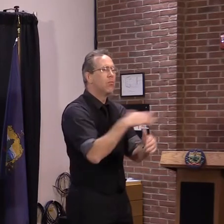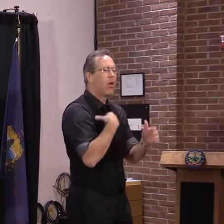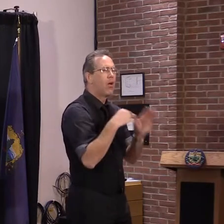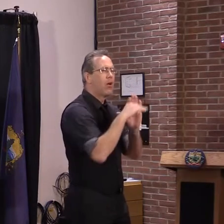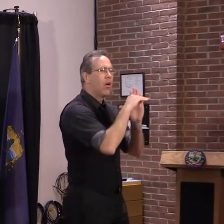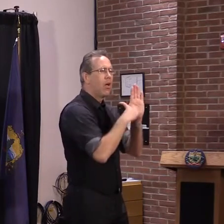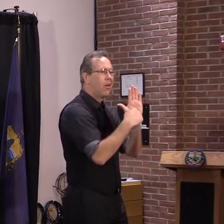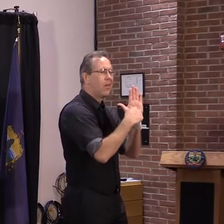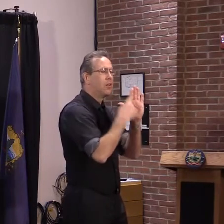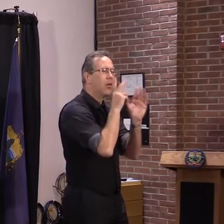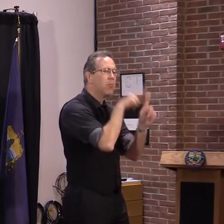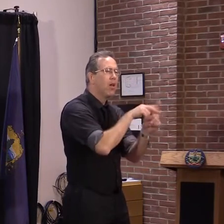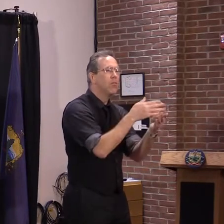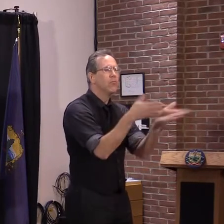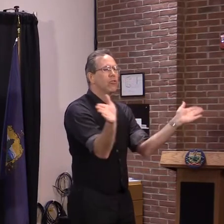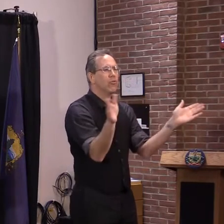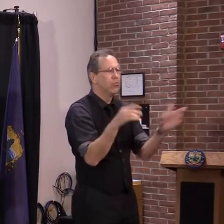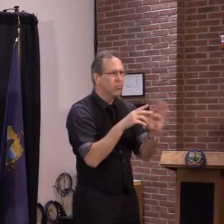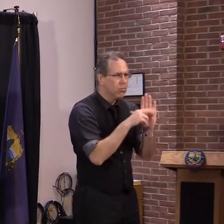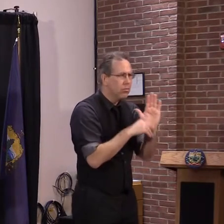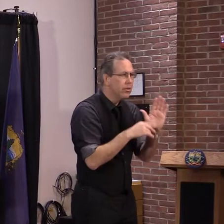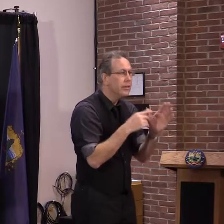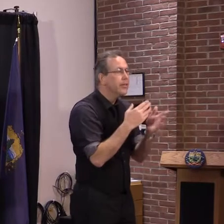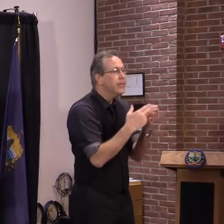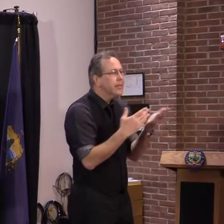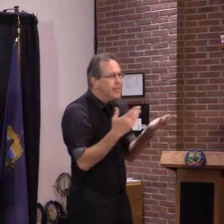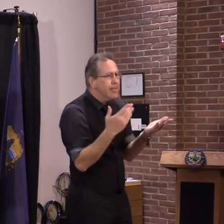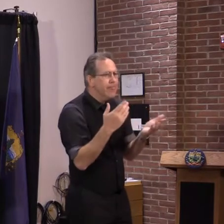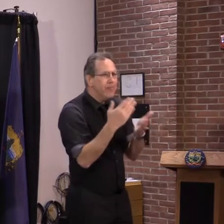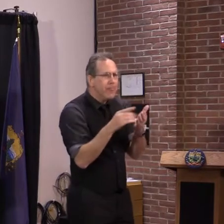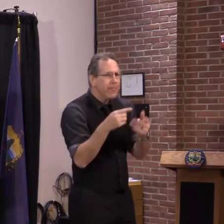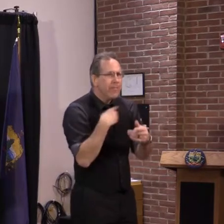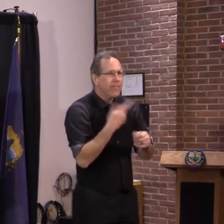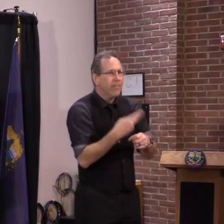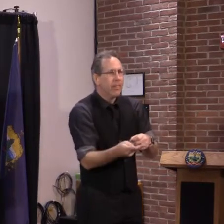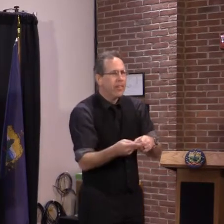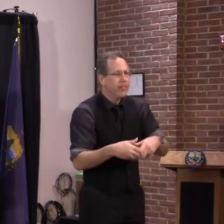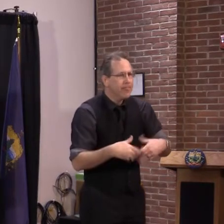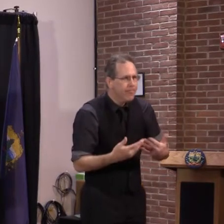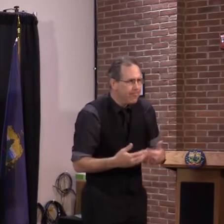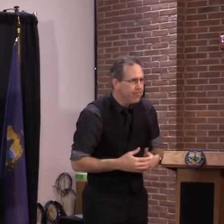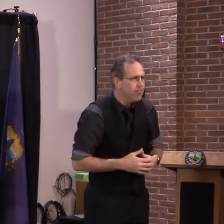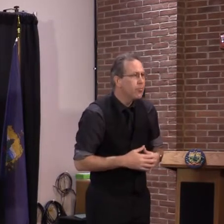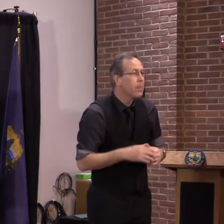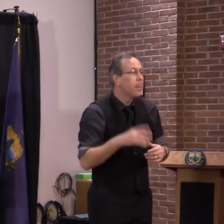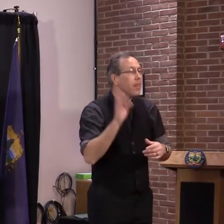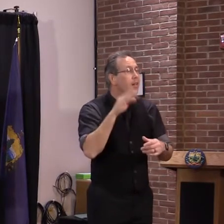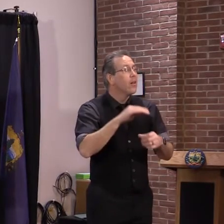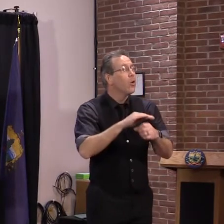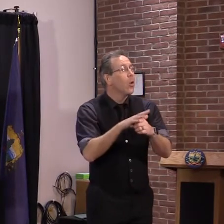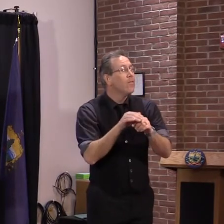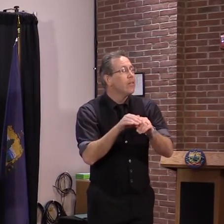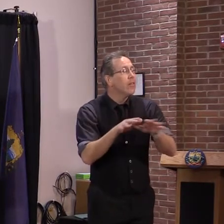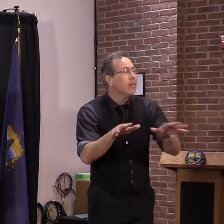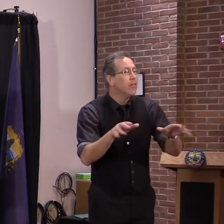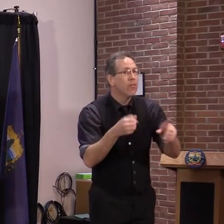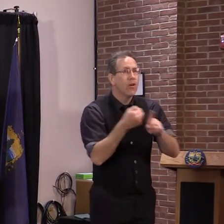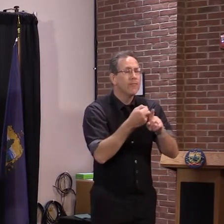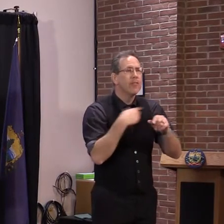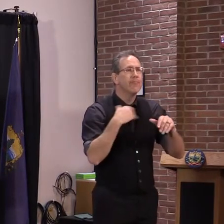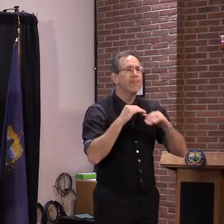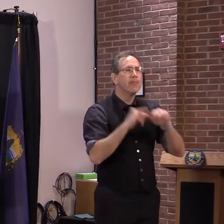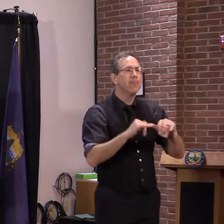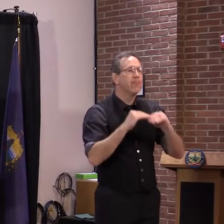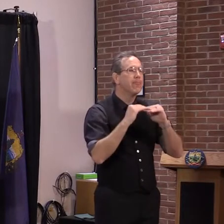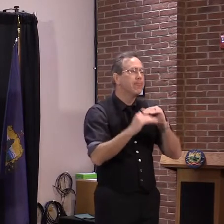weeks, particularly as we're contemplating the sort of, I'll call it glide path towards an endemic disposition towards the virus. On the one hand, we